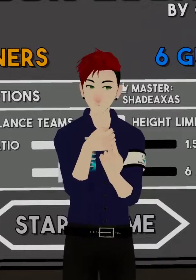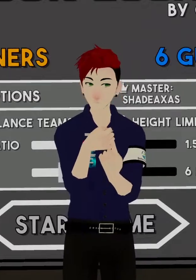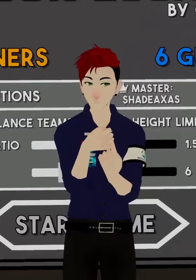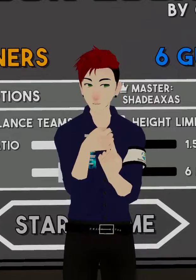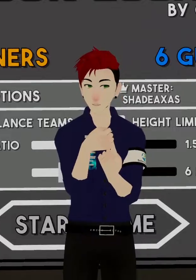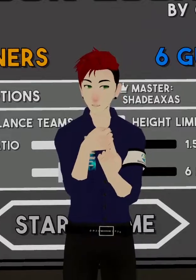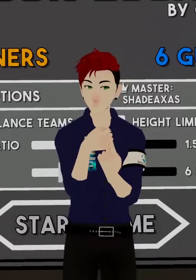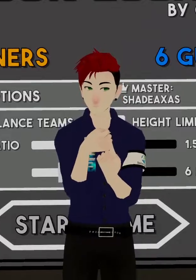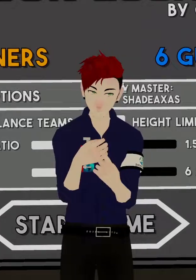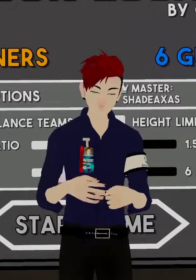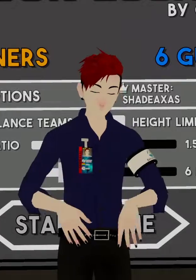All right.